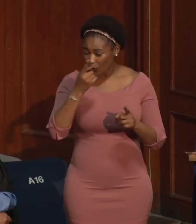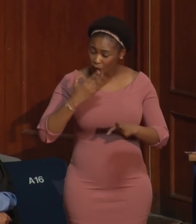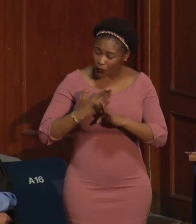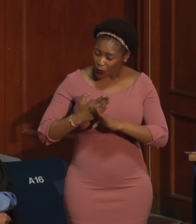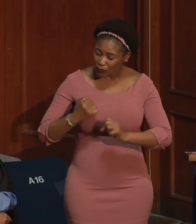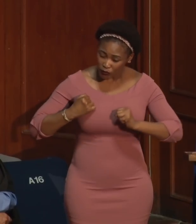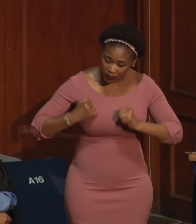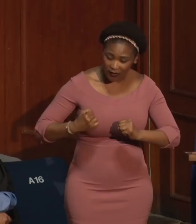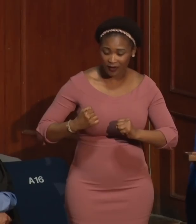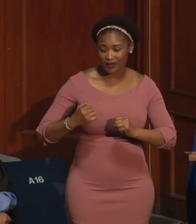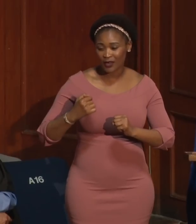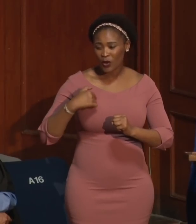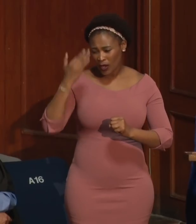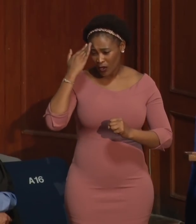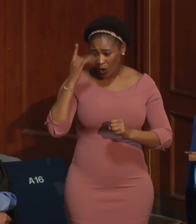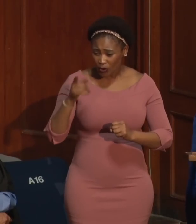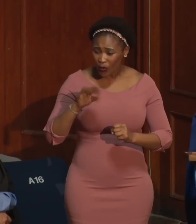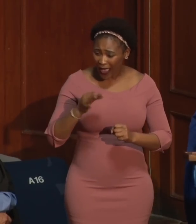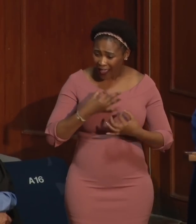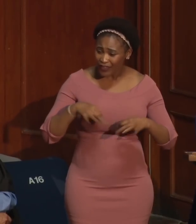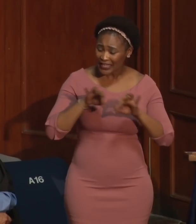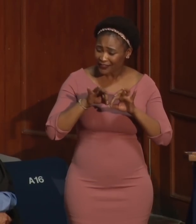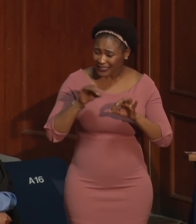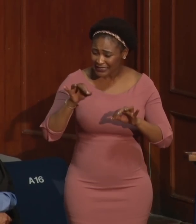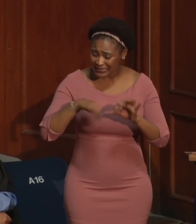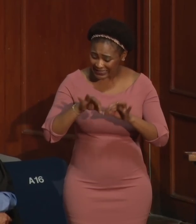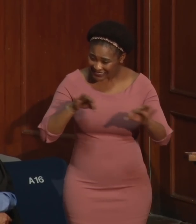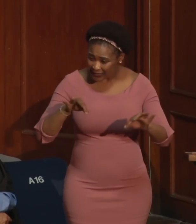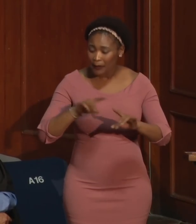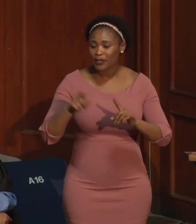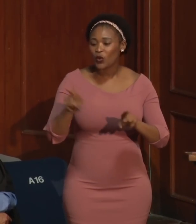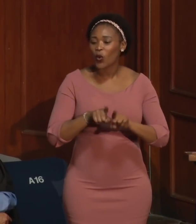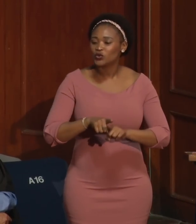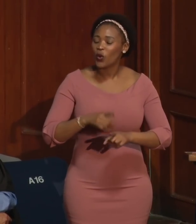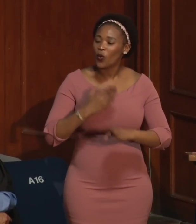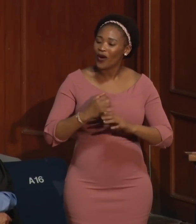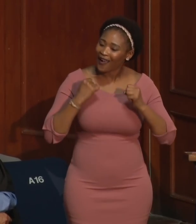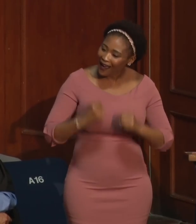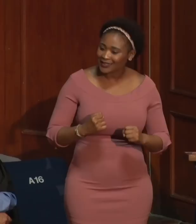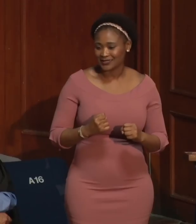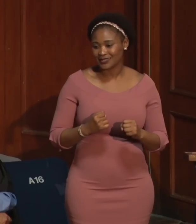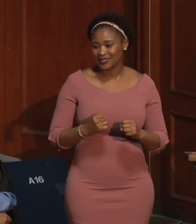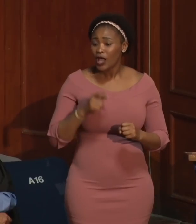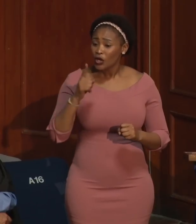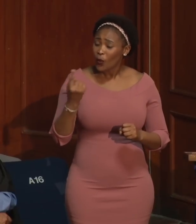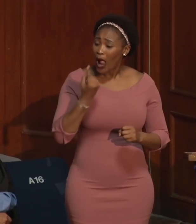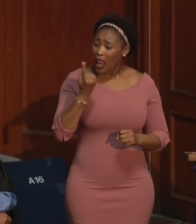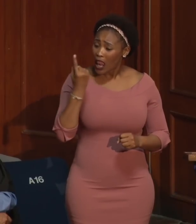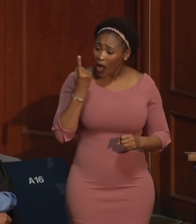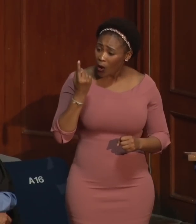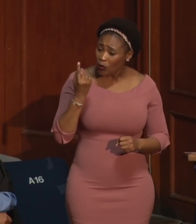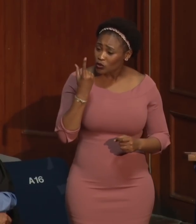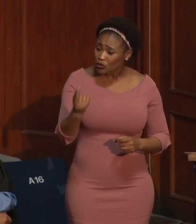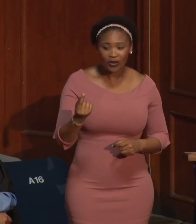very hard. We know that you're gifted, but we also know that you work very hard. But hard as you have worked, you didn't get here on your own. The people sitting on